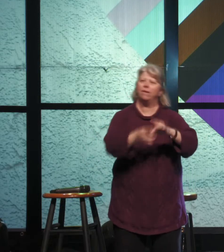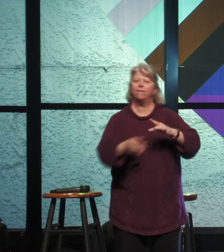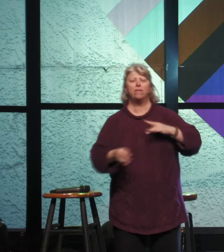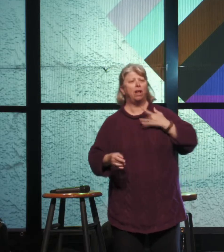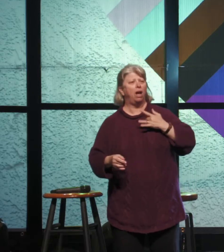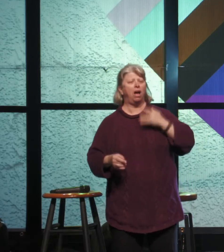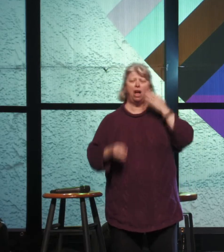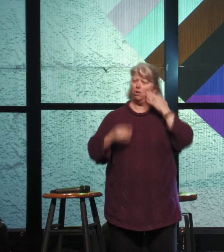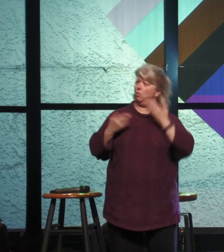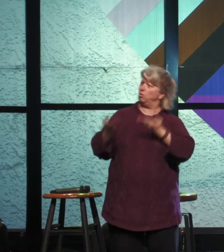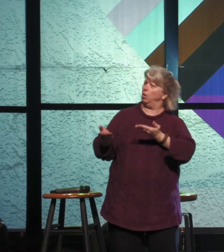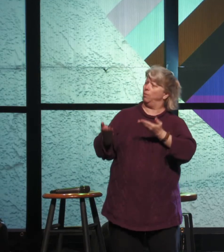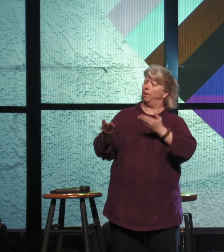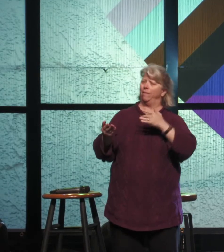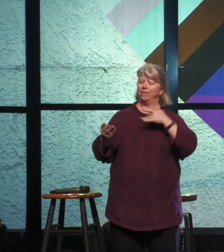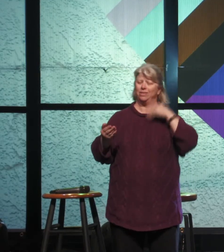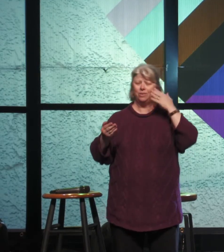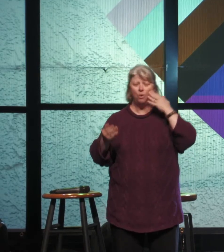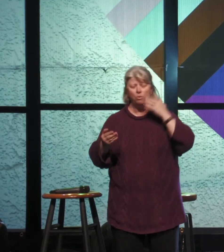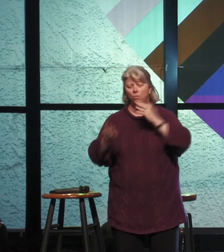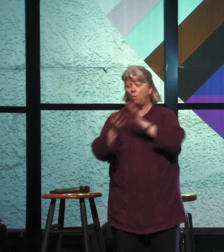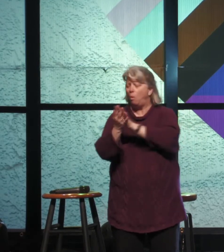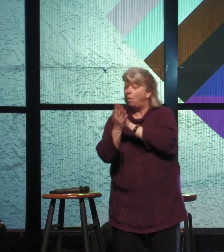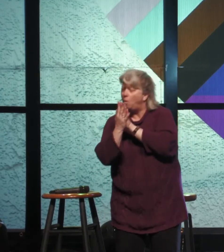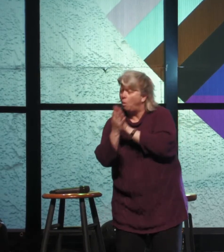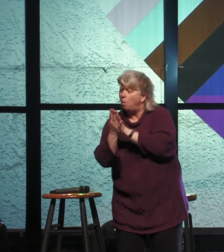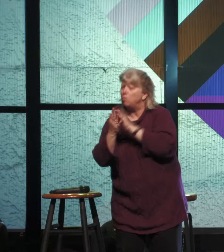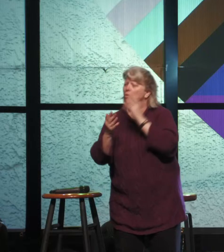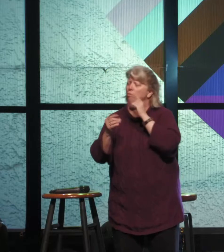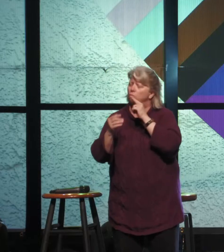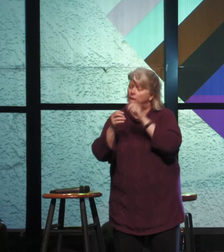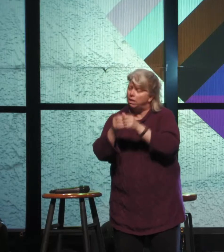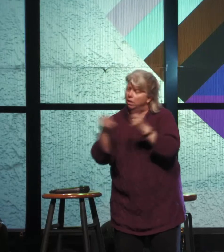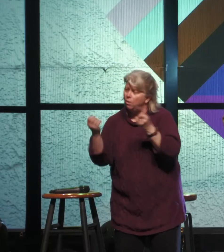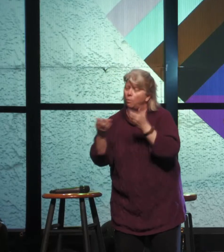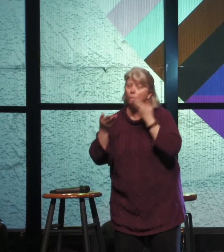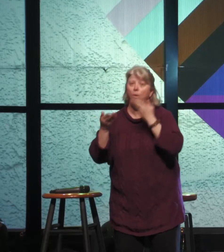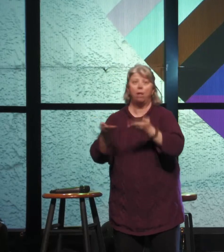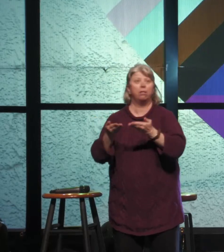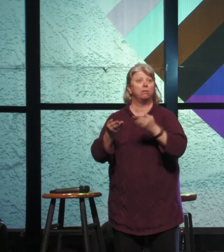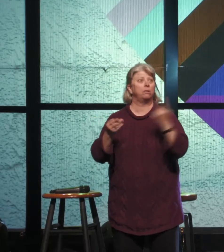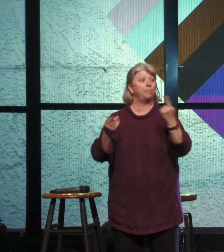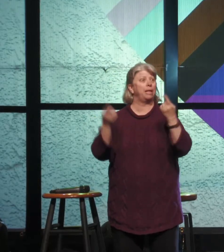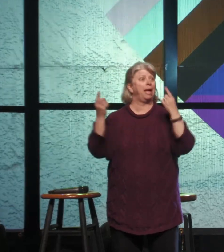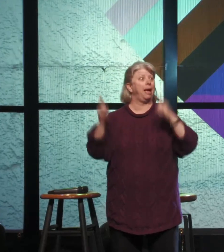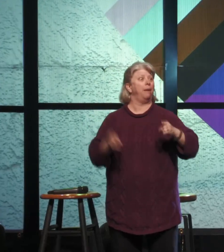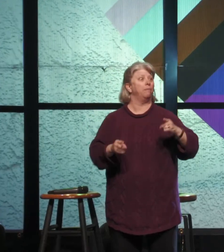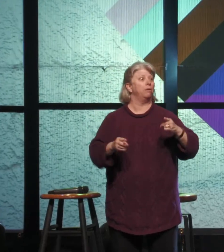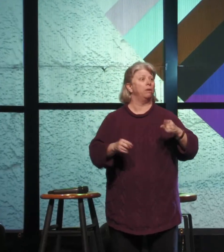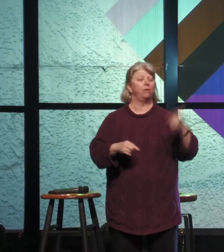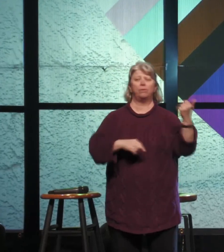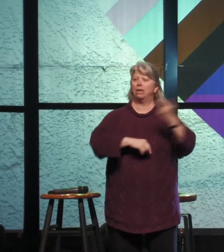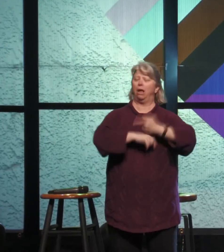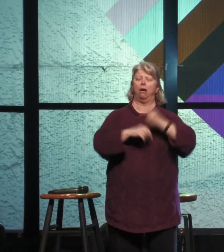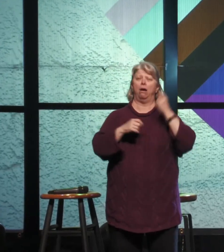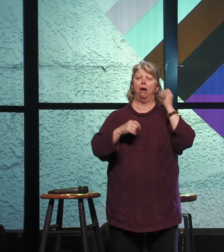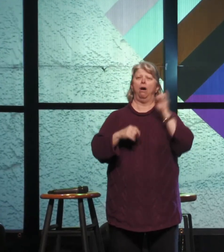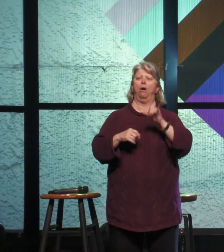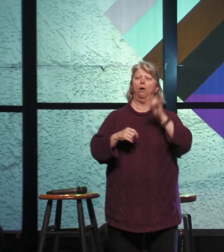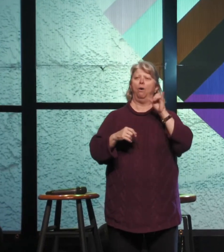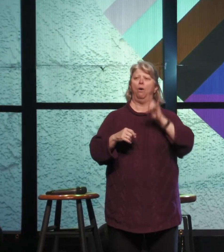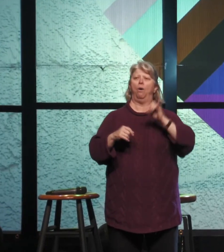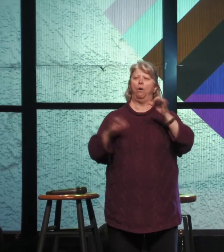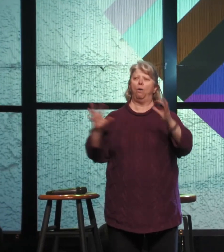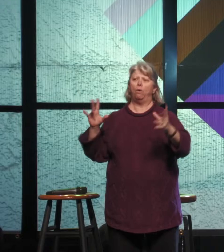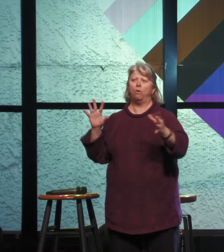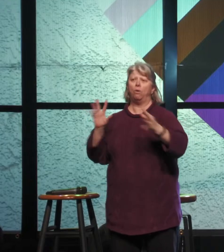like we know someone and we feel like we know them intimately, we know them really well, but then something happens. And then one day we kind of wake up and it's